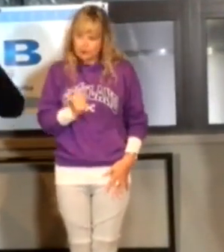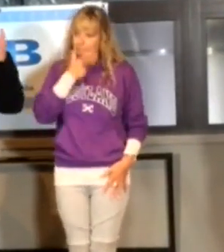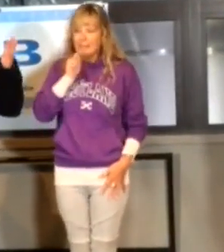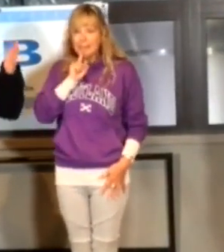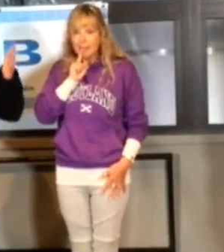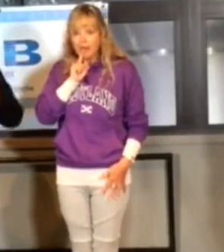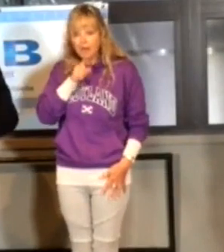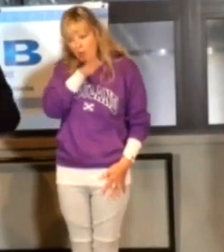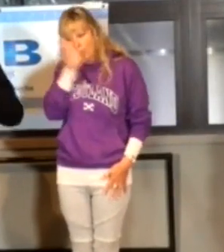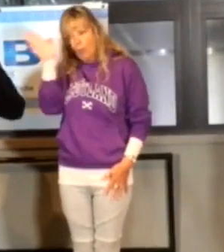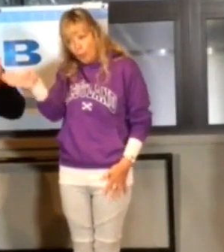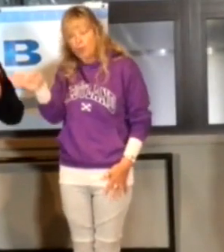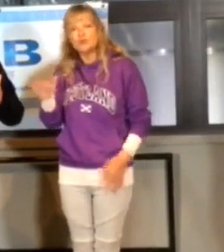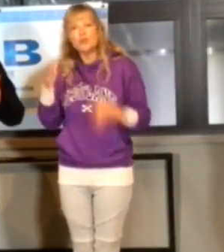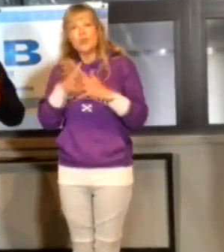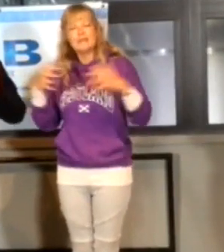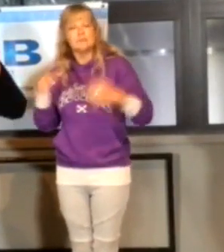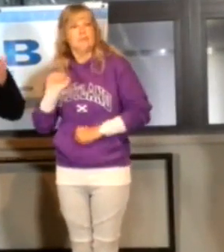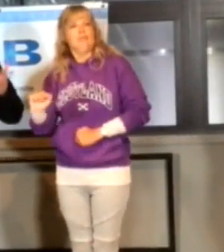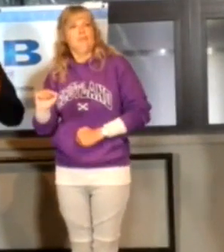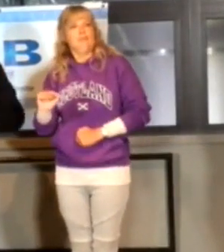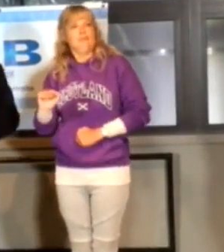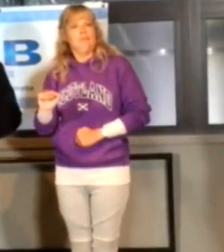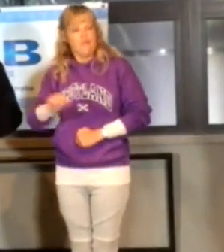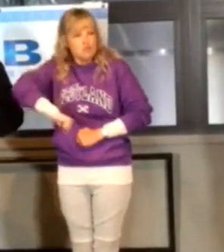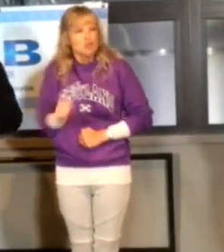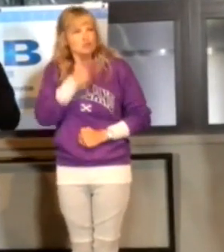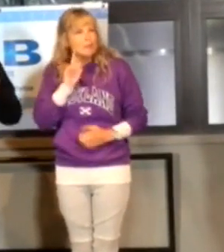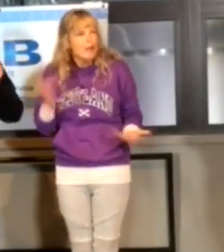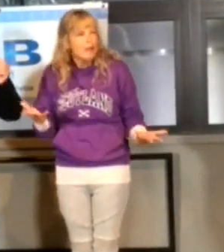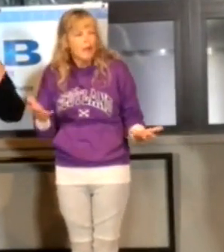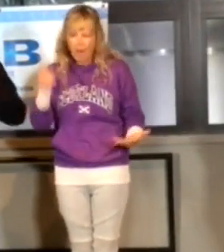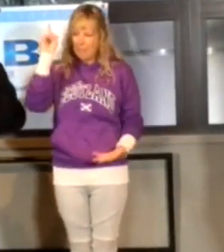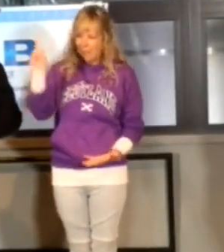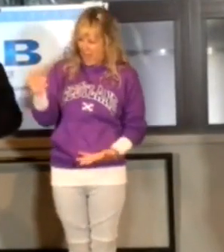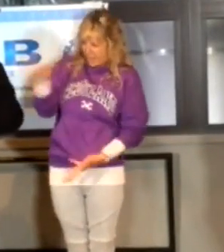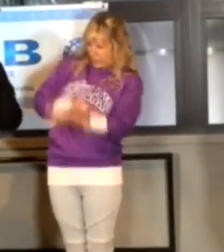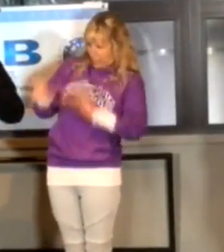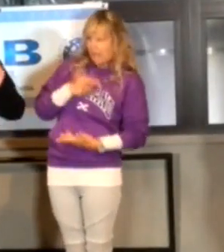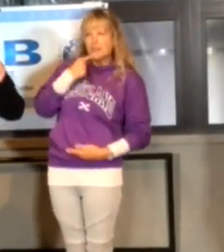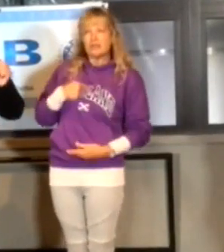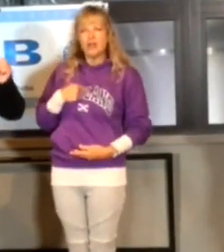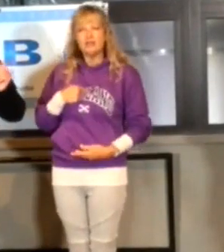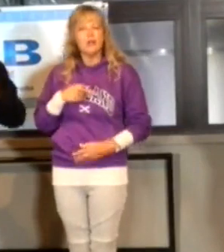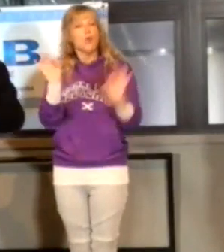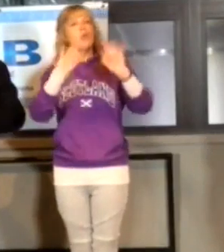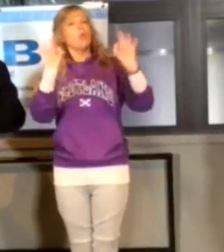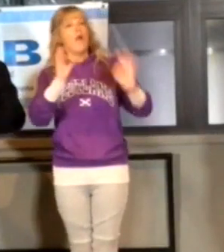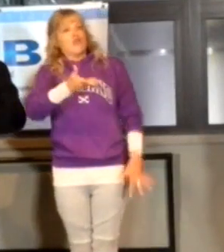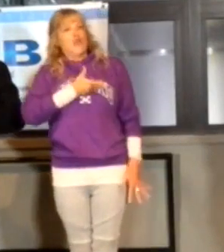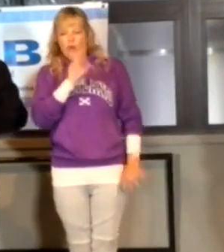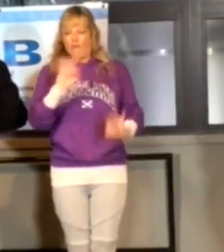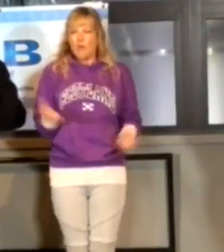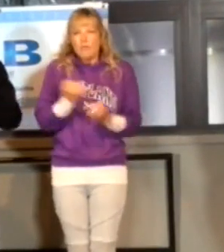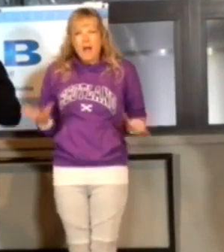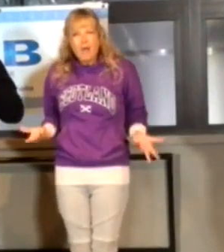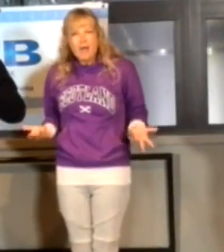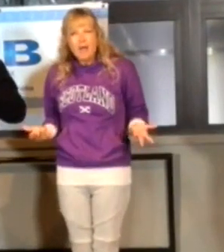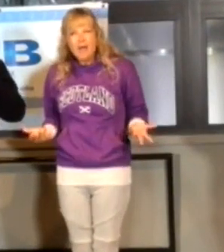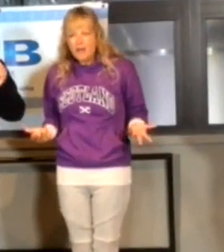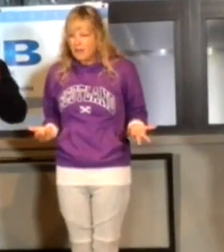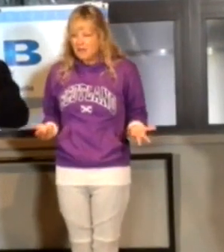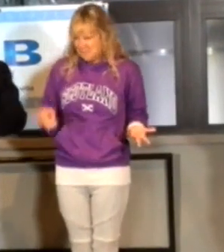in the Westminster is occupied by Scots. And yet they are telling us that you have no power. You know,